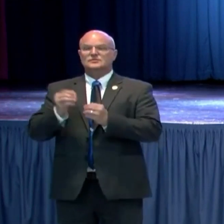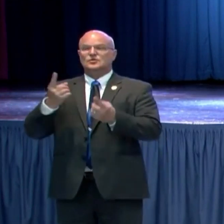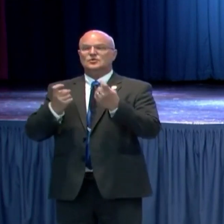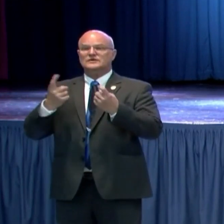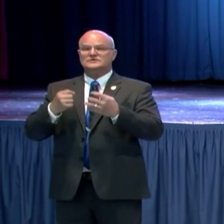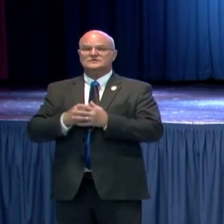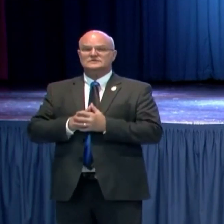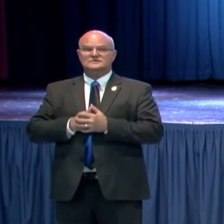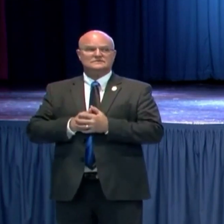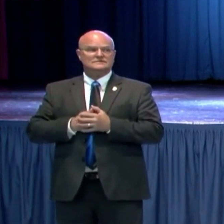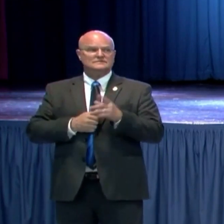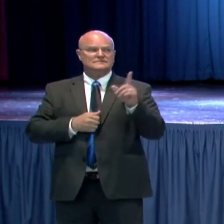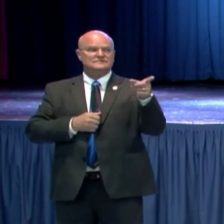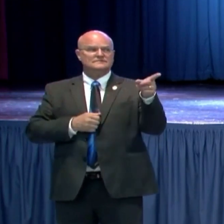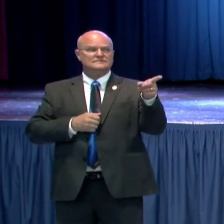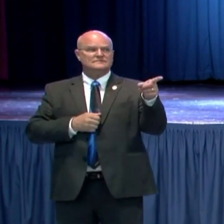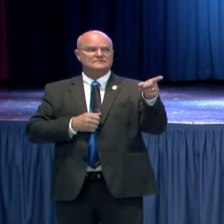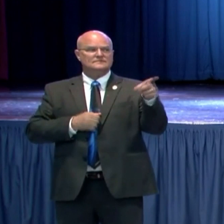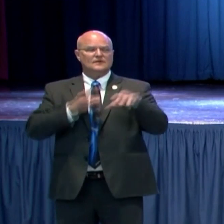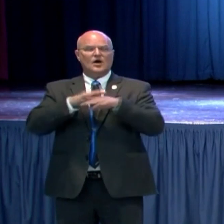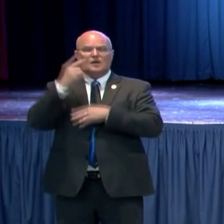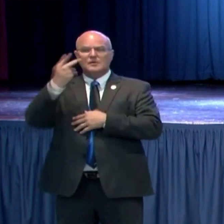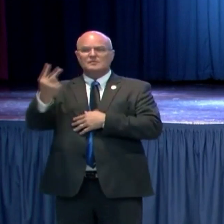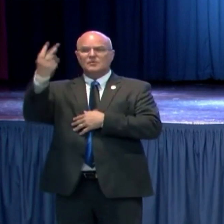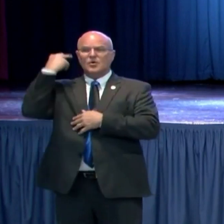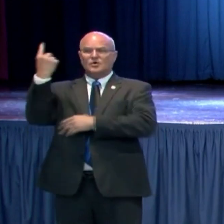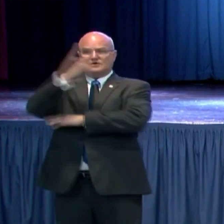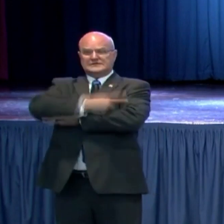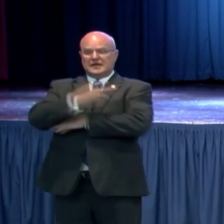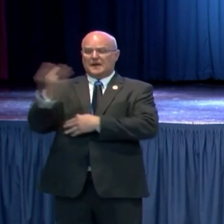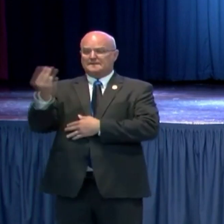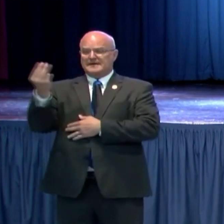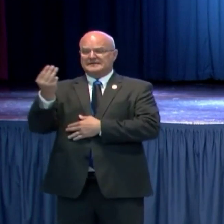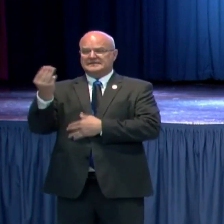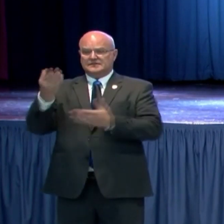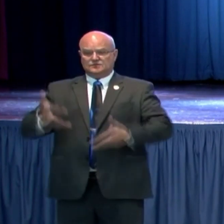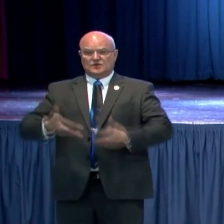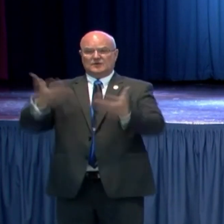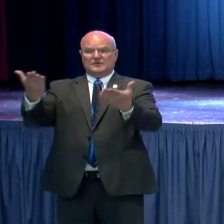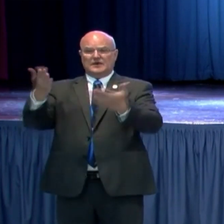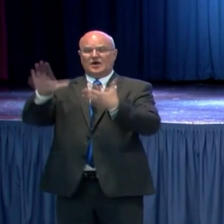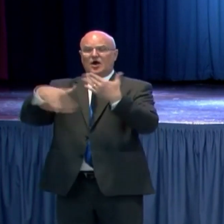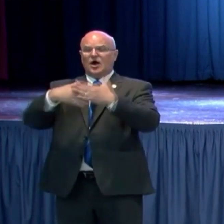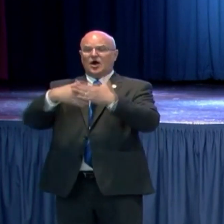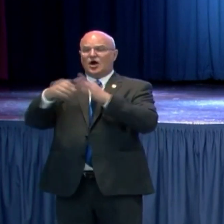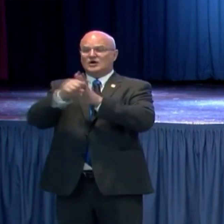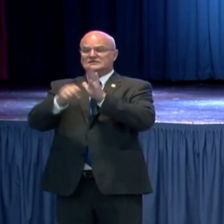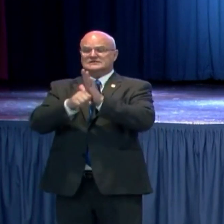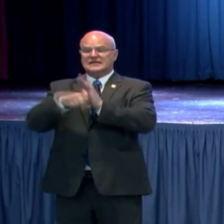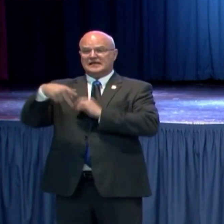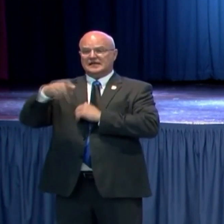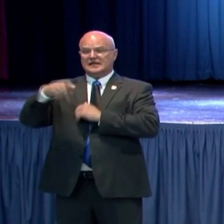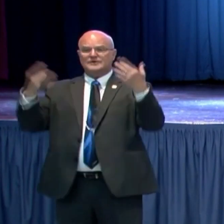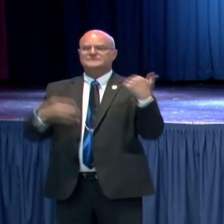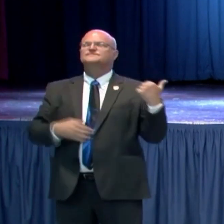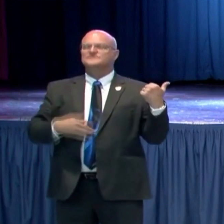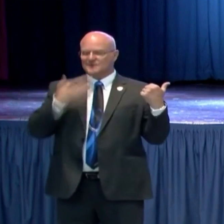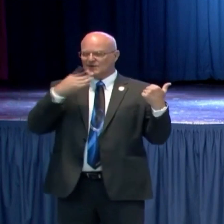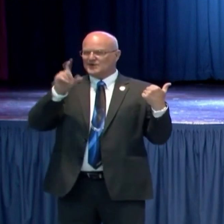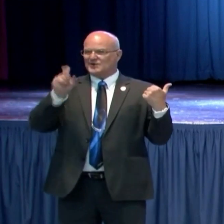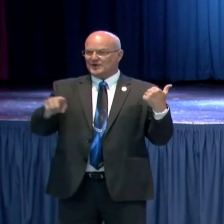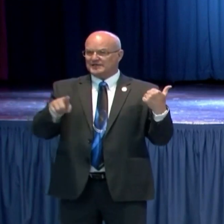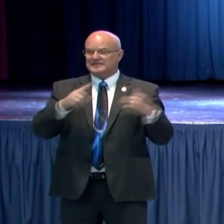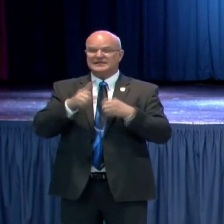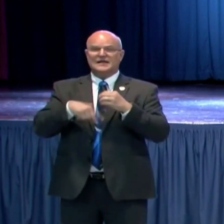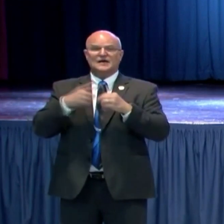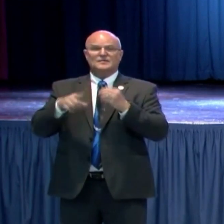questions? Yes. On Memorial Day coming this Monday, what are your recommendations? Are all state parks back open? Good question